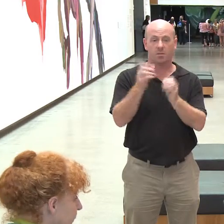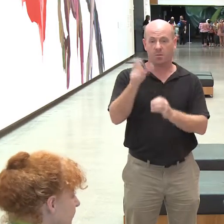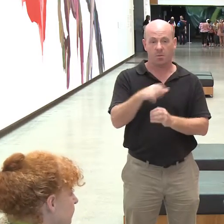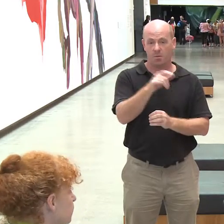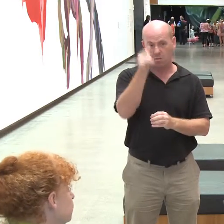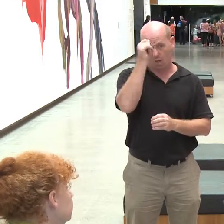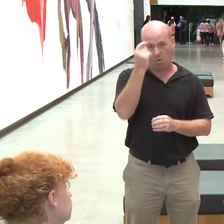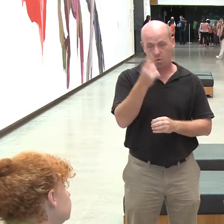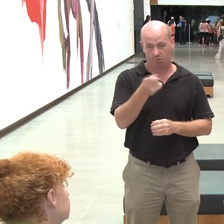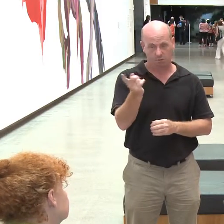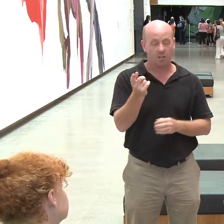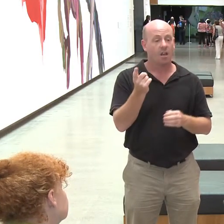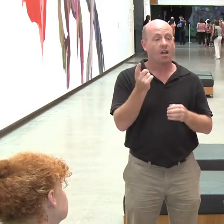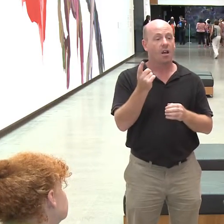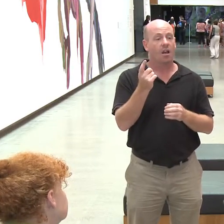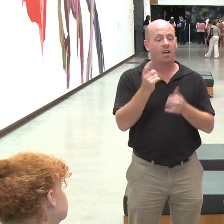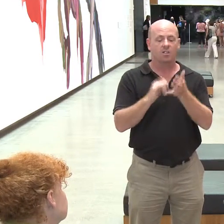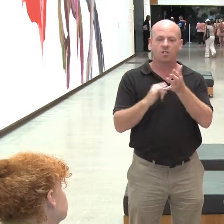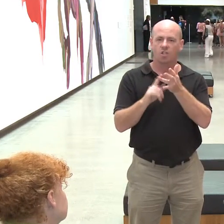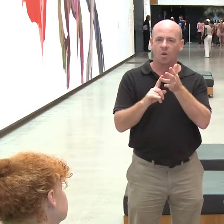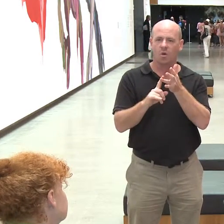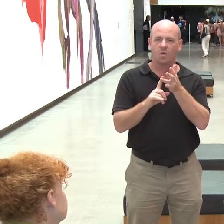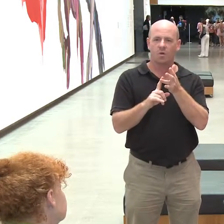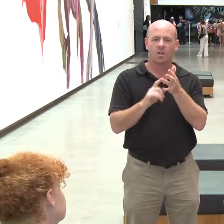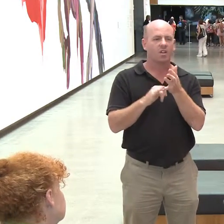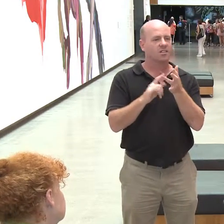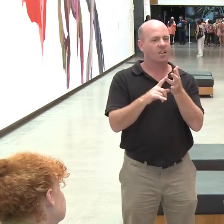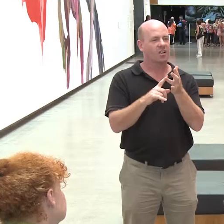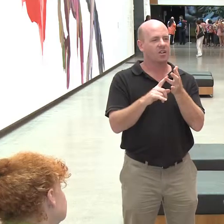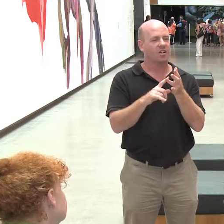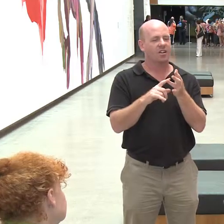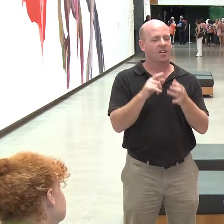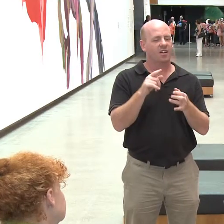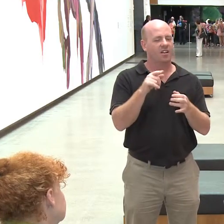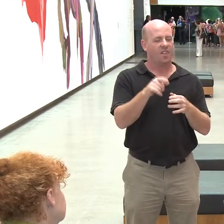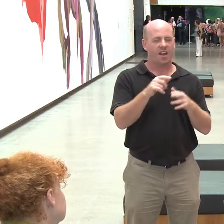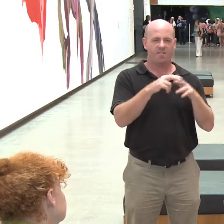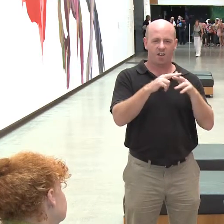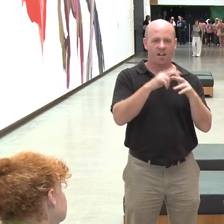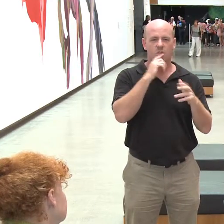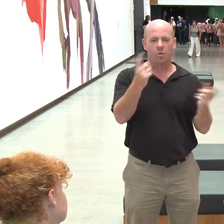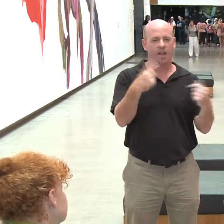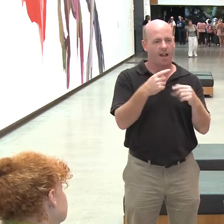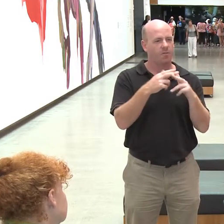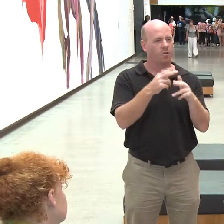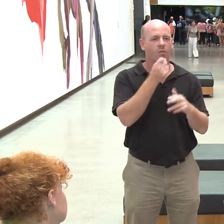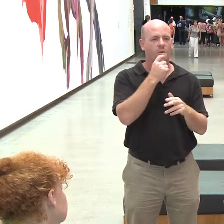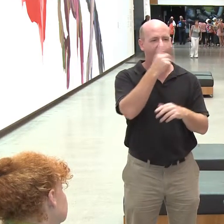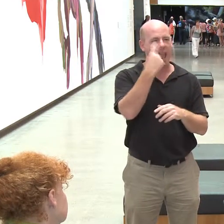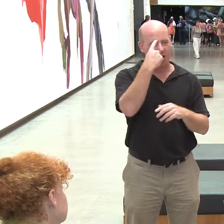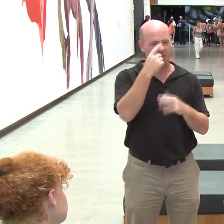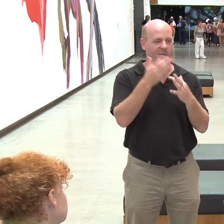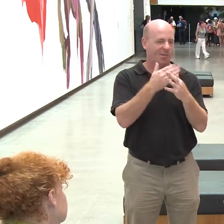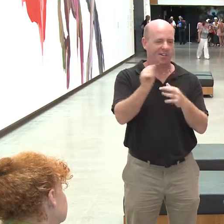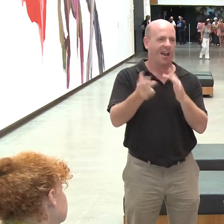Jane. And so it was a day where she would come for a few hours in between the many